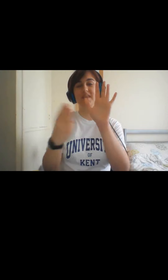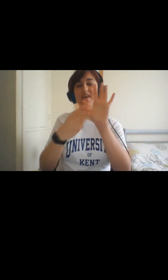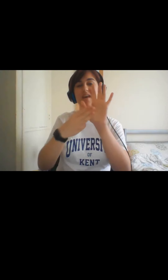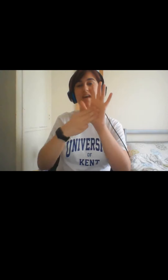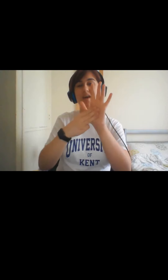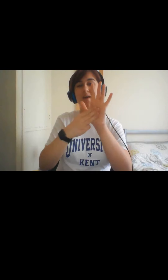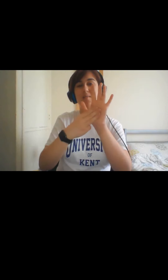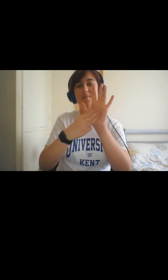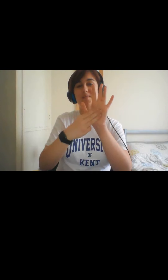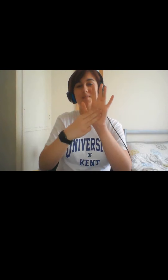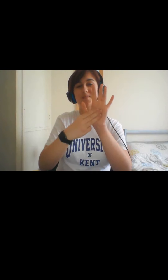M,